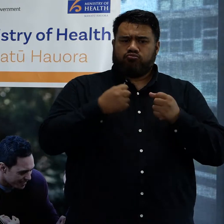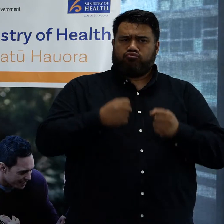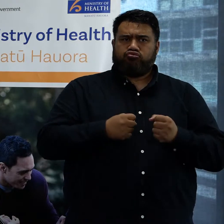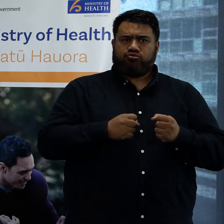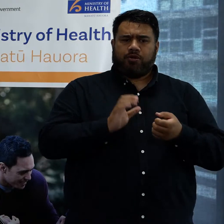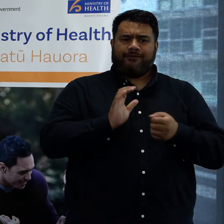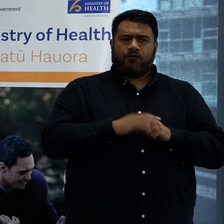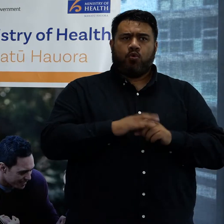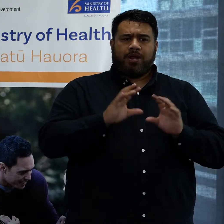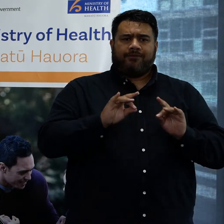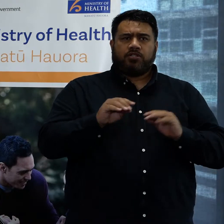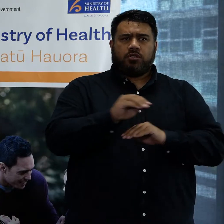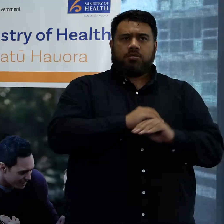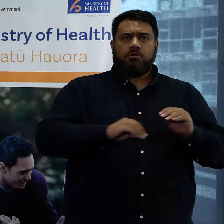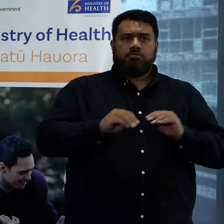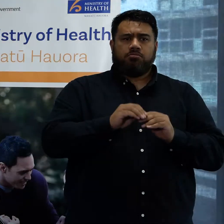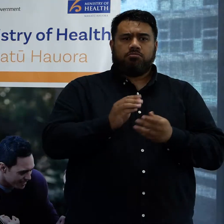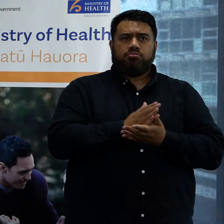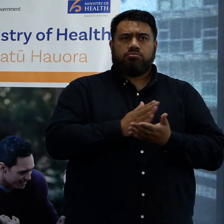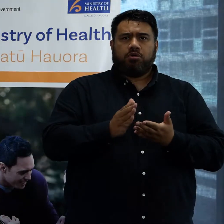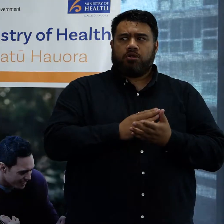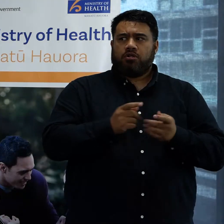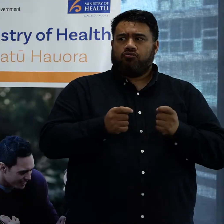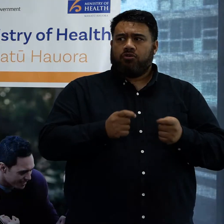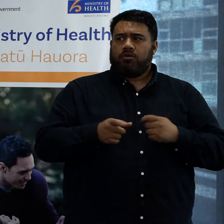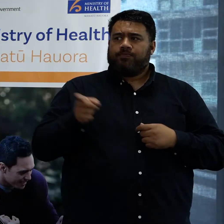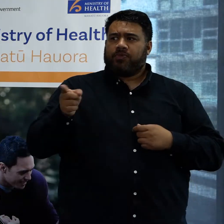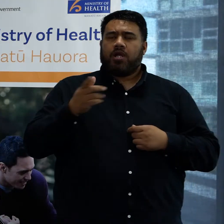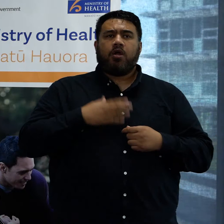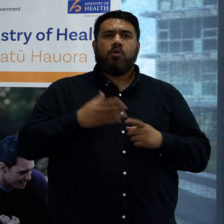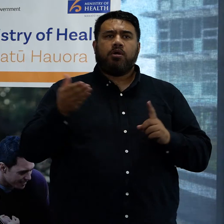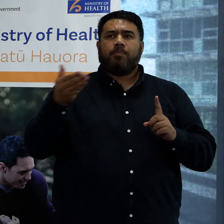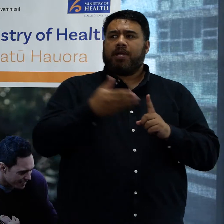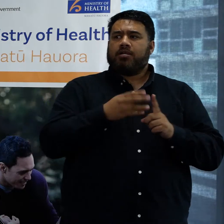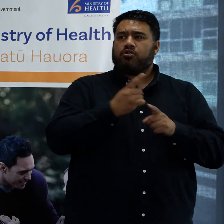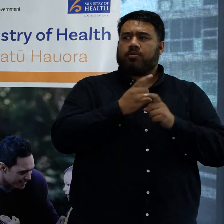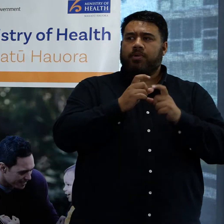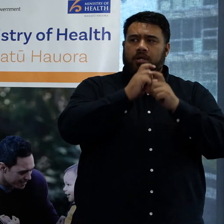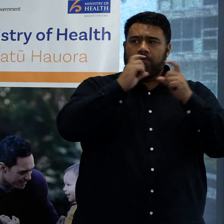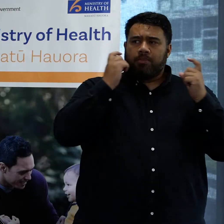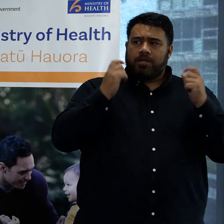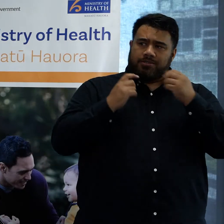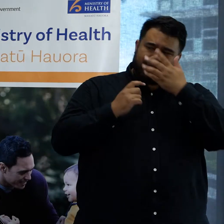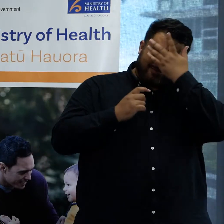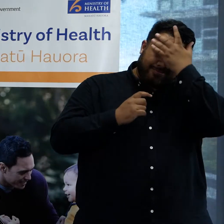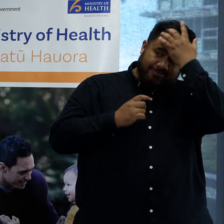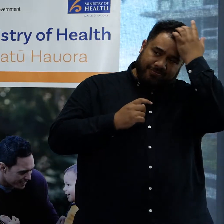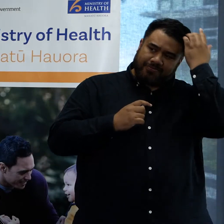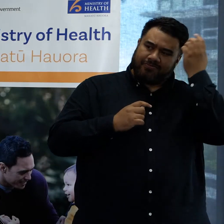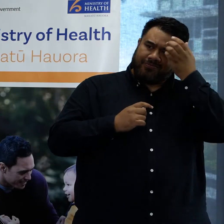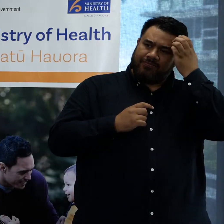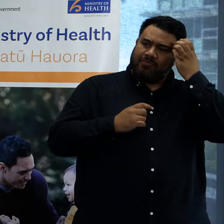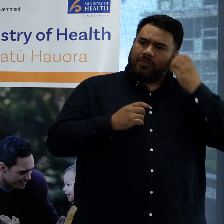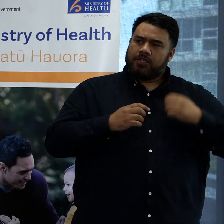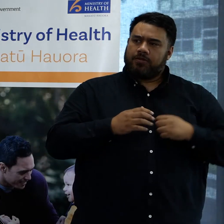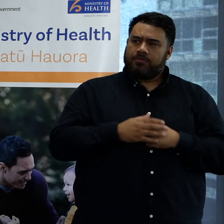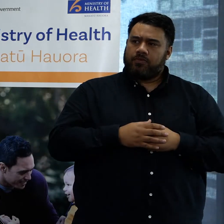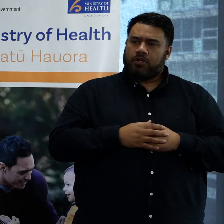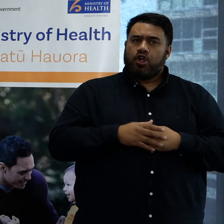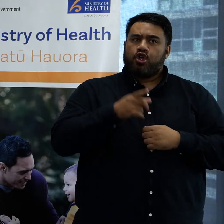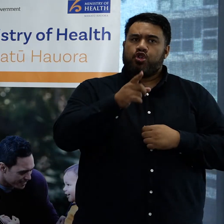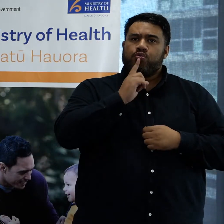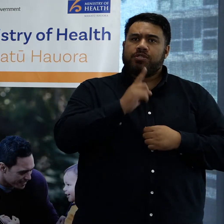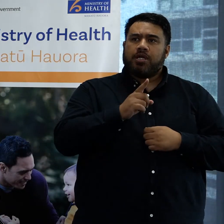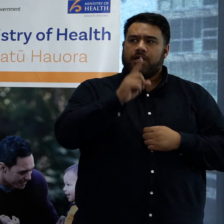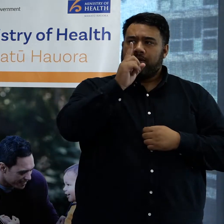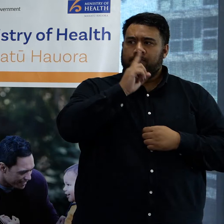control. Yeah, I just wanted to turn briefly to mask wearing. Yes. Sorry, we jumped all over that. But you're strongly recommending that people wear